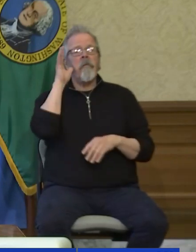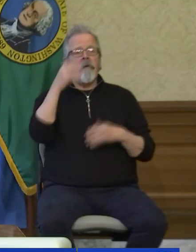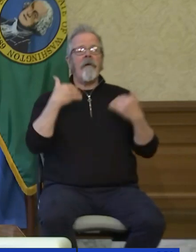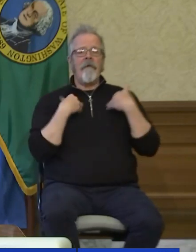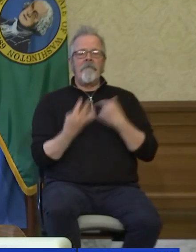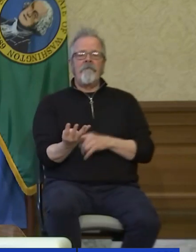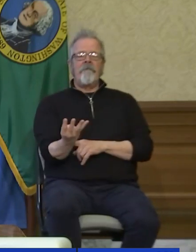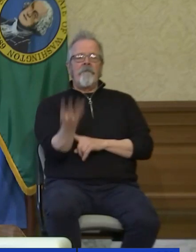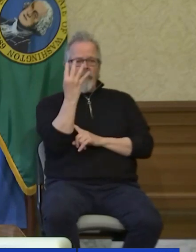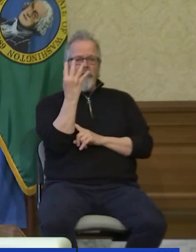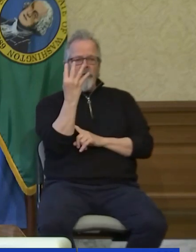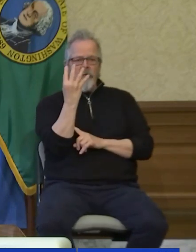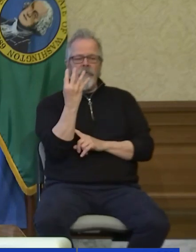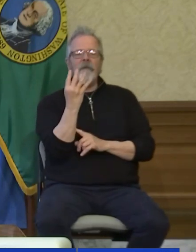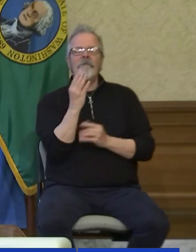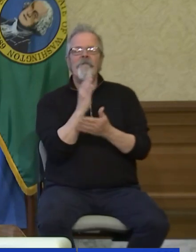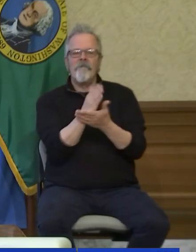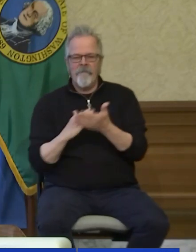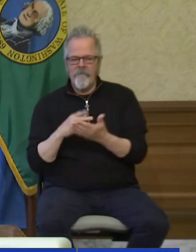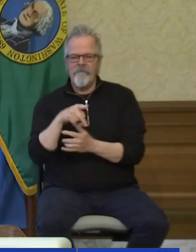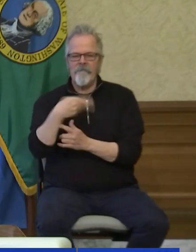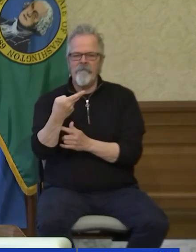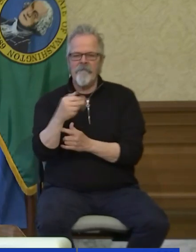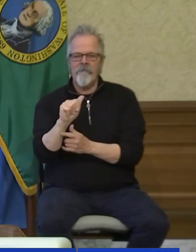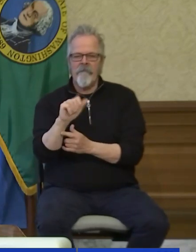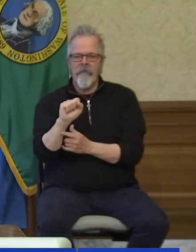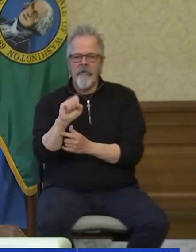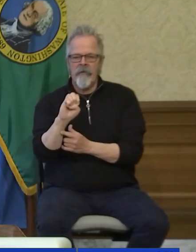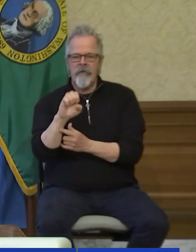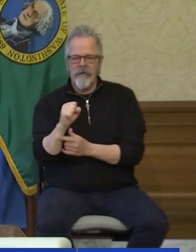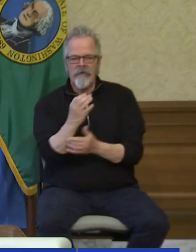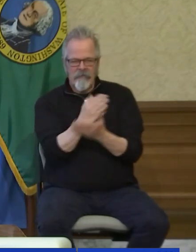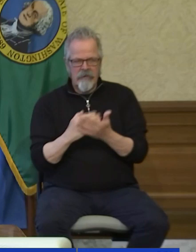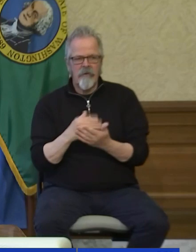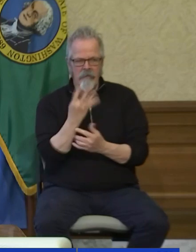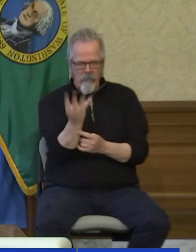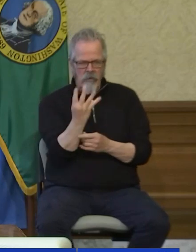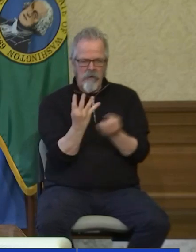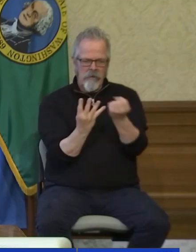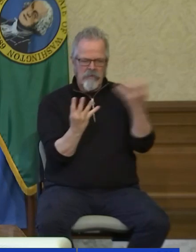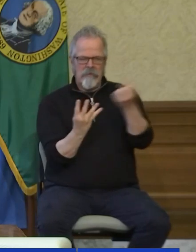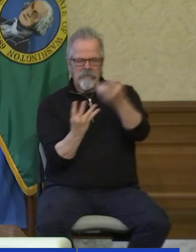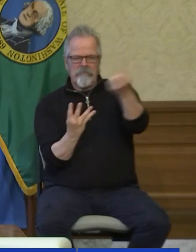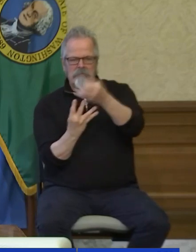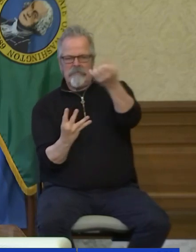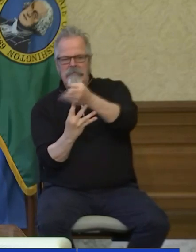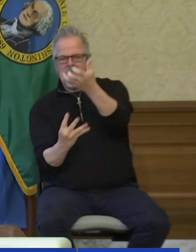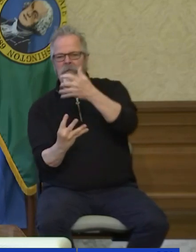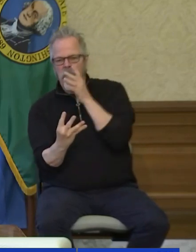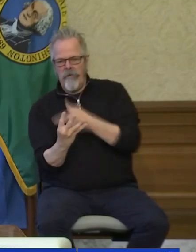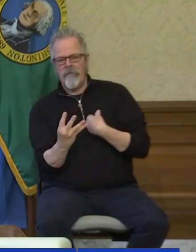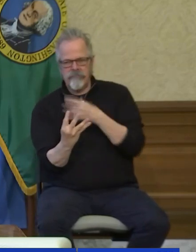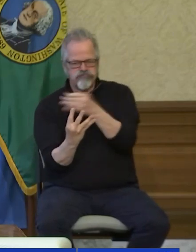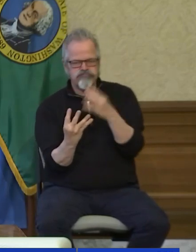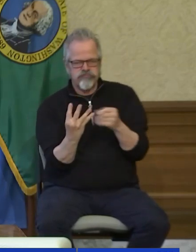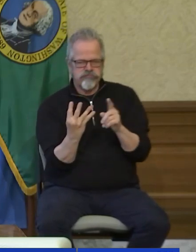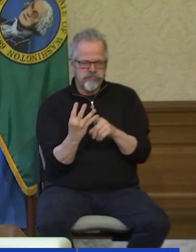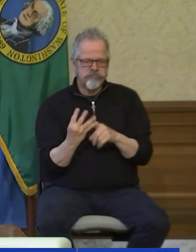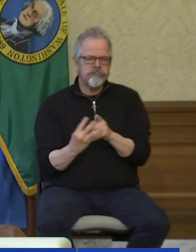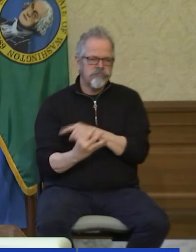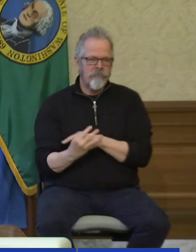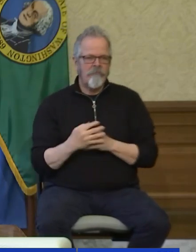smaller counties that have not been hit so hard by COVID-19 will be able to apply to the Department of